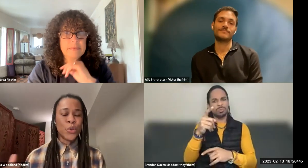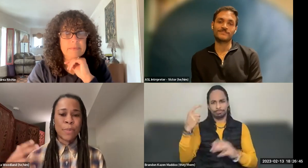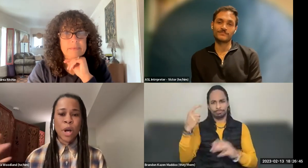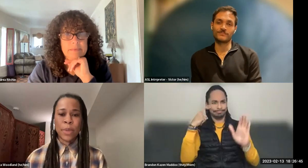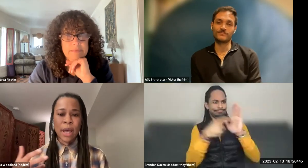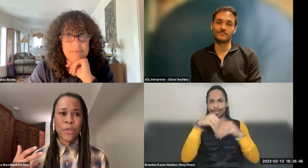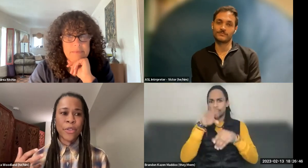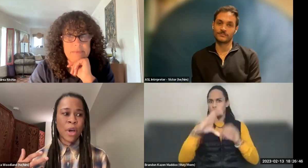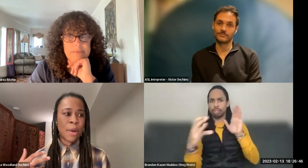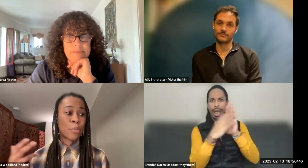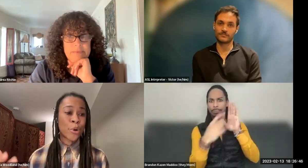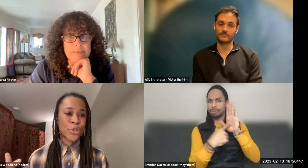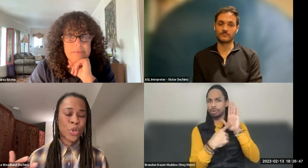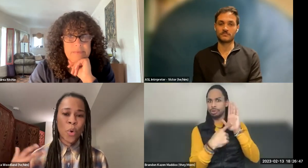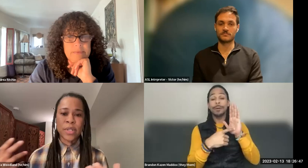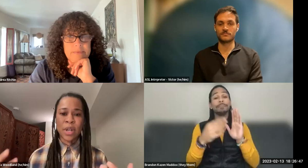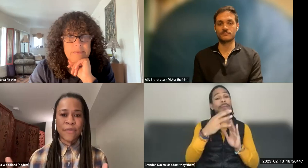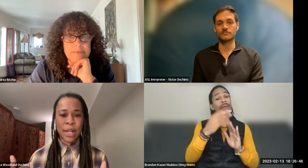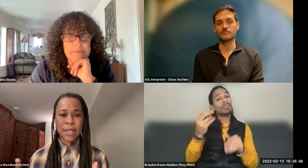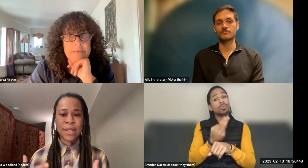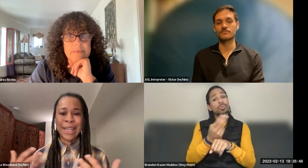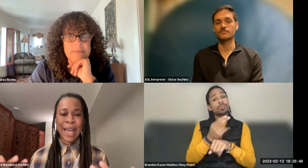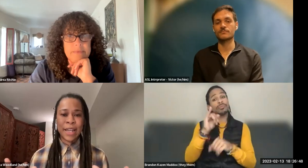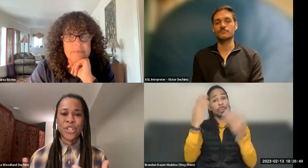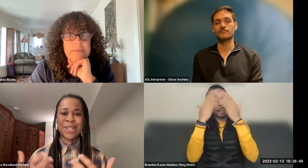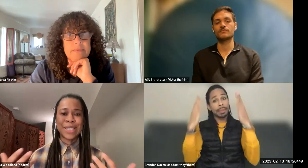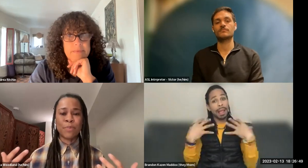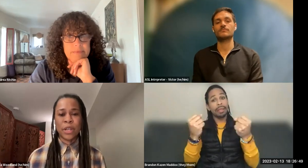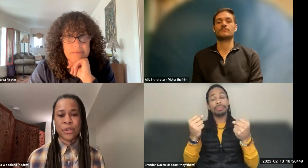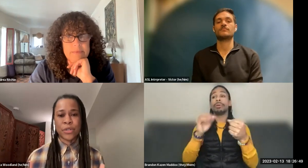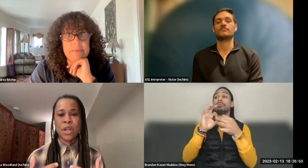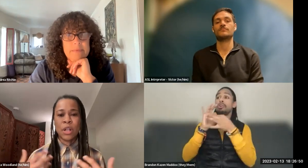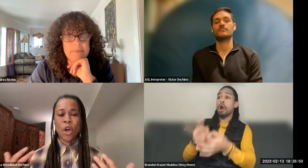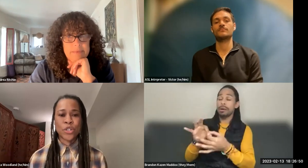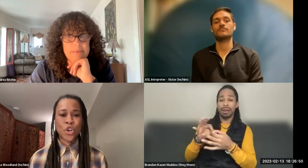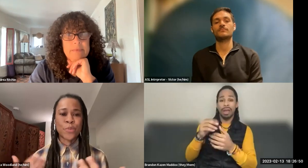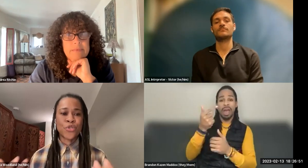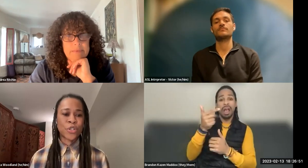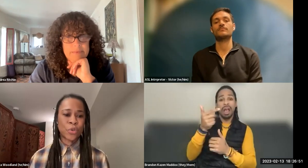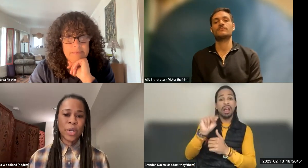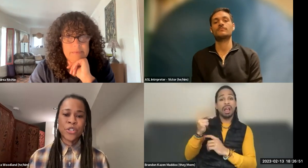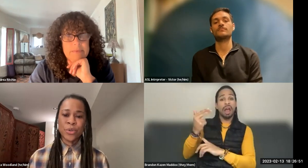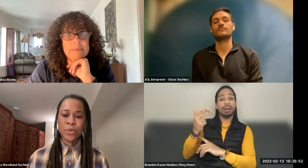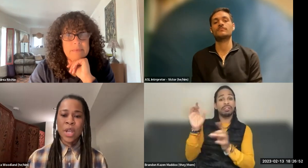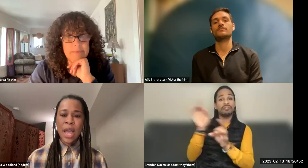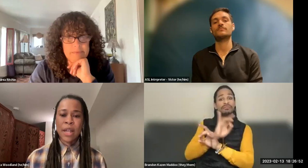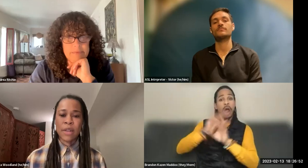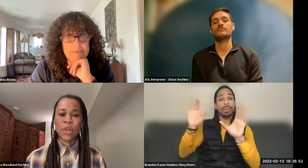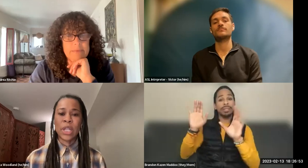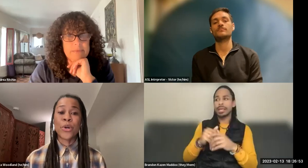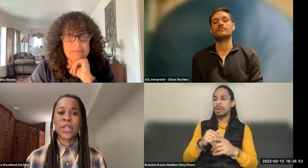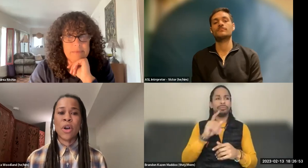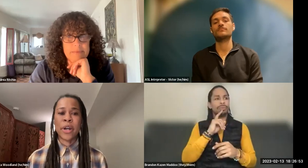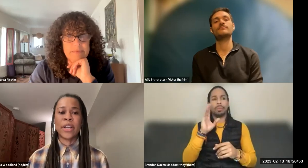to use a public health approach towards gun violence. Again, it just disappears long-term structural issues